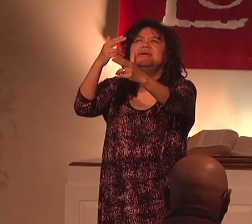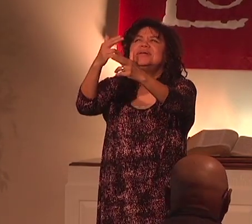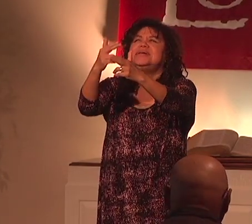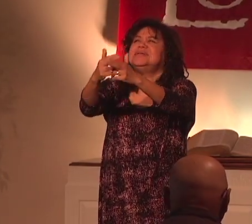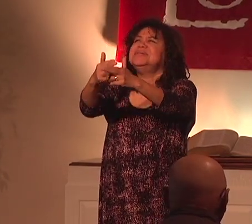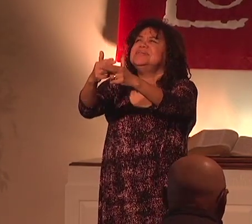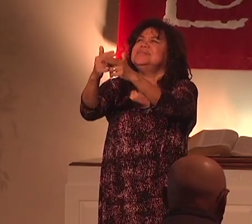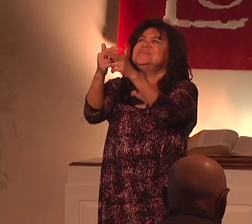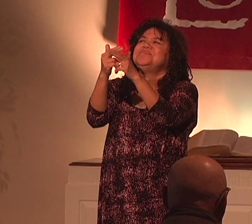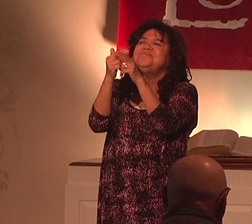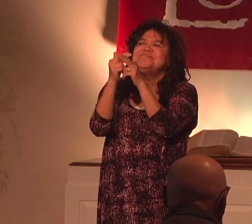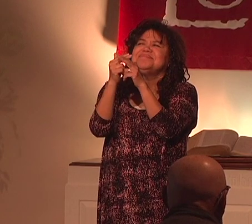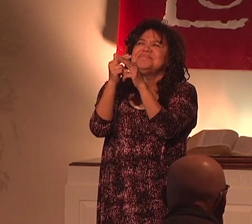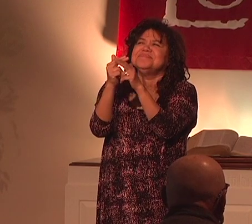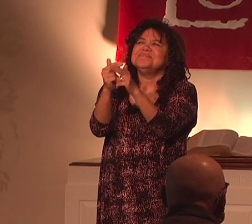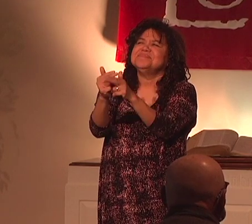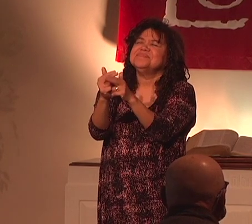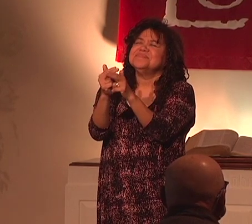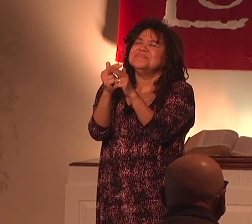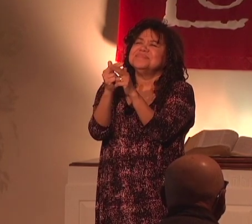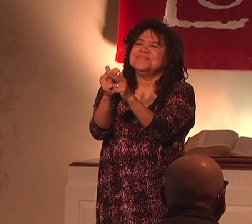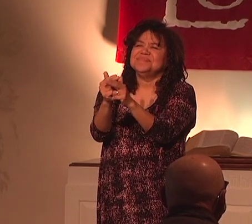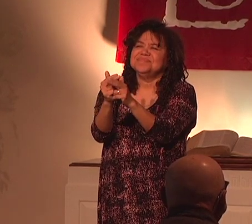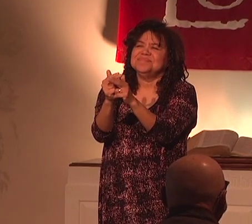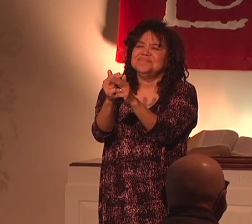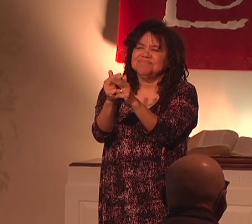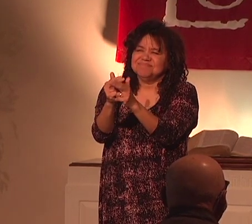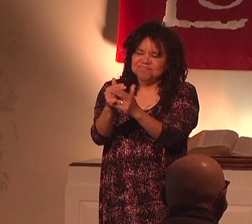I worship